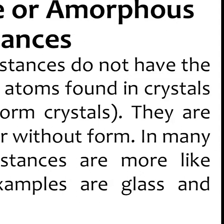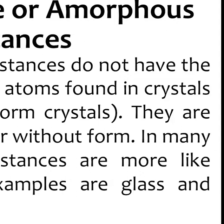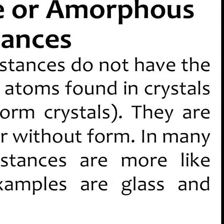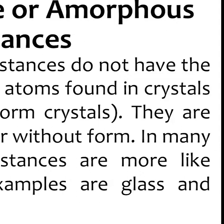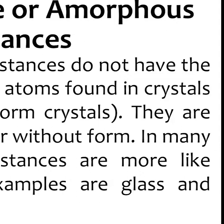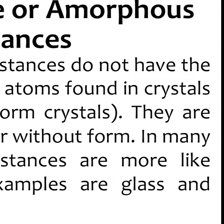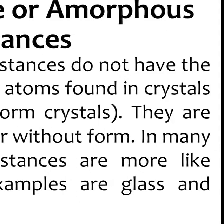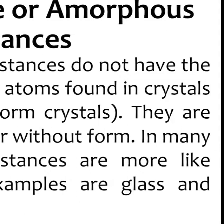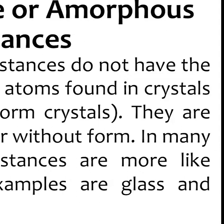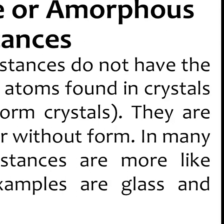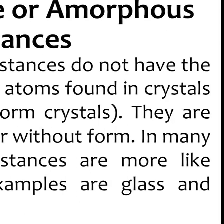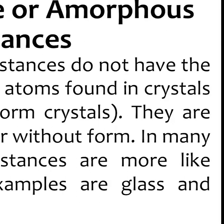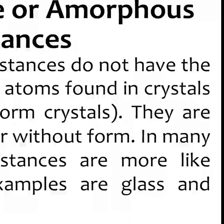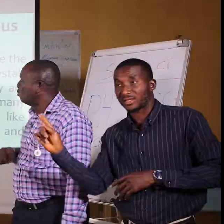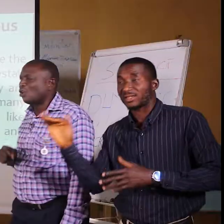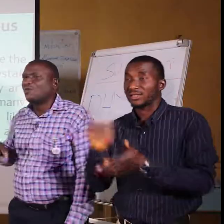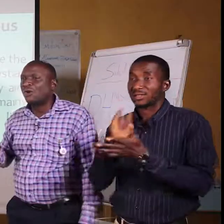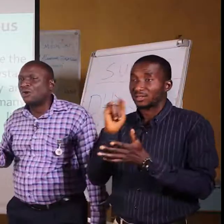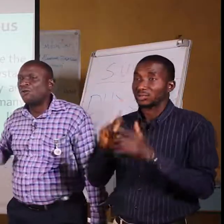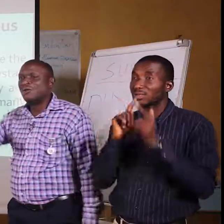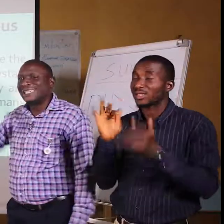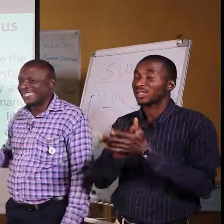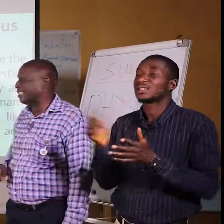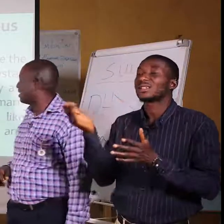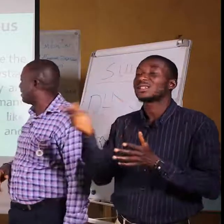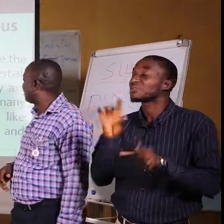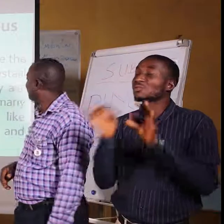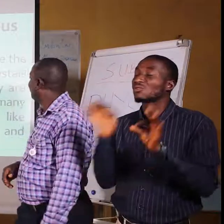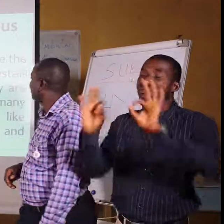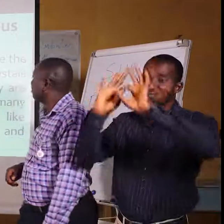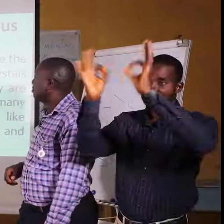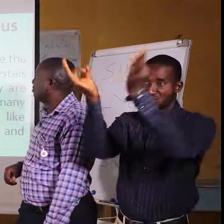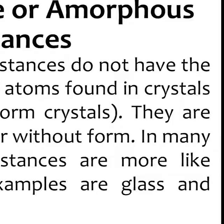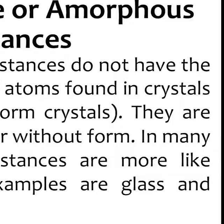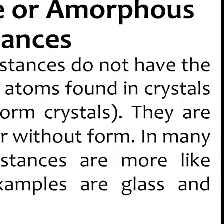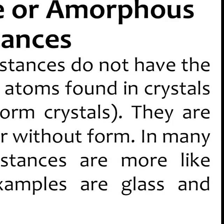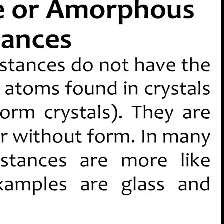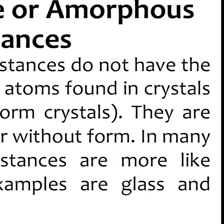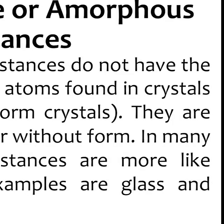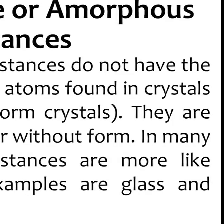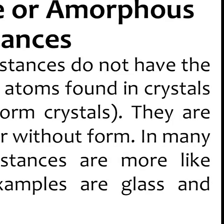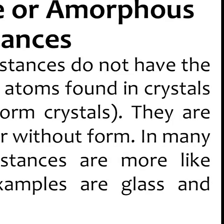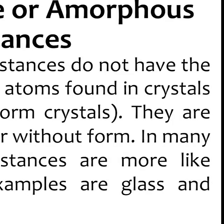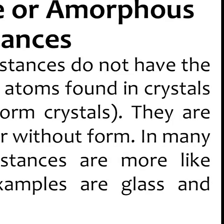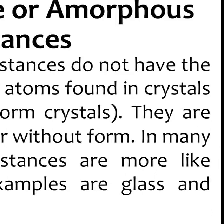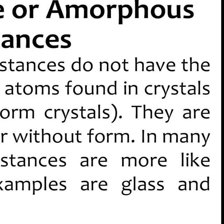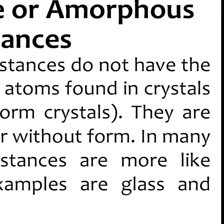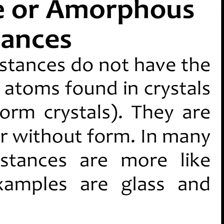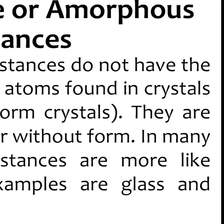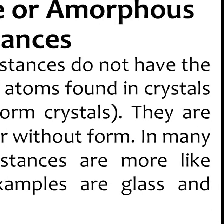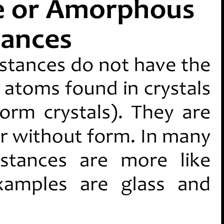crystals. That is to say, they do not form crystals. They are said to be